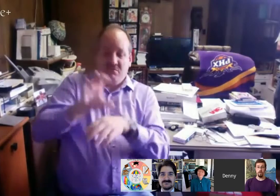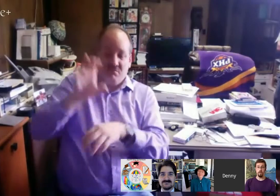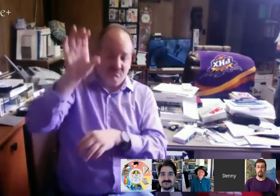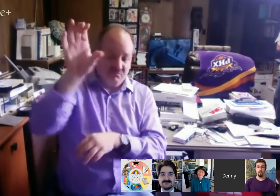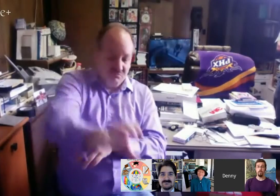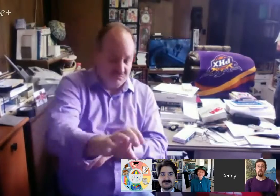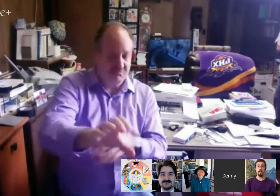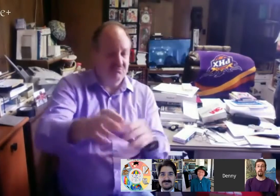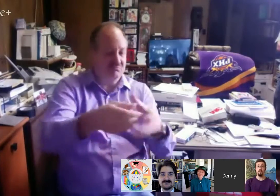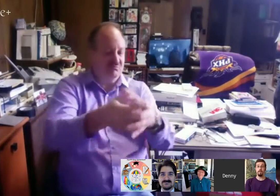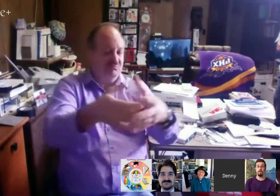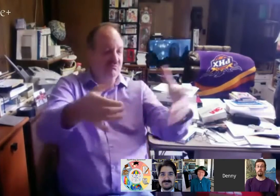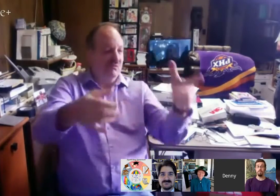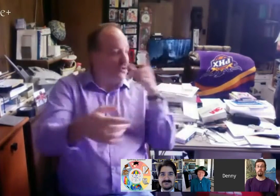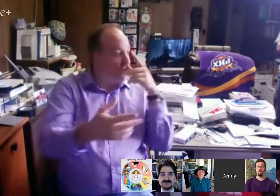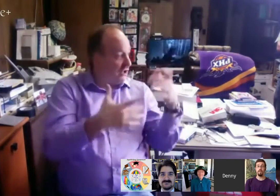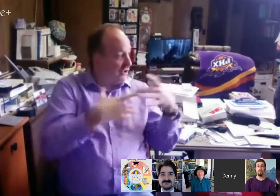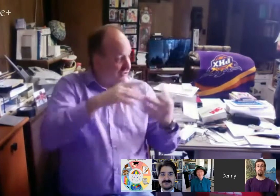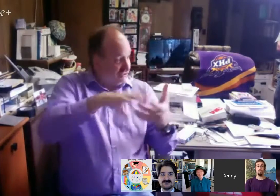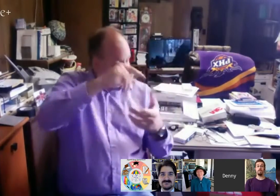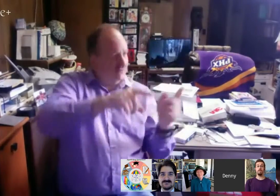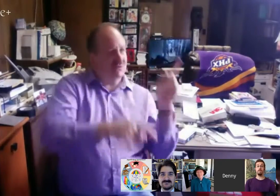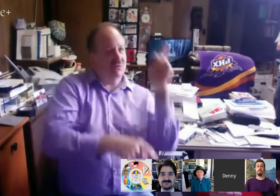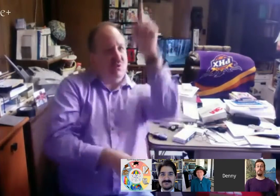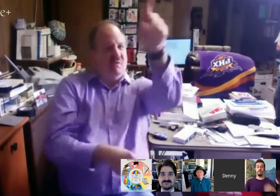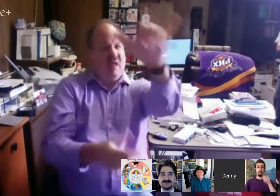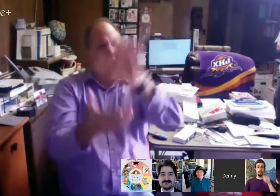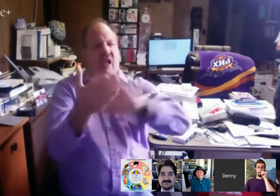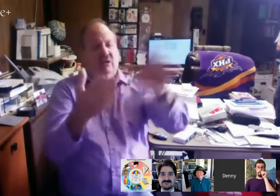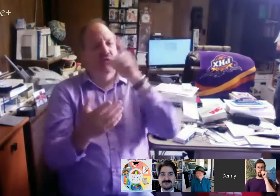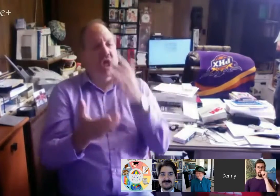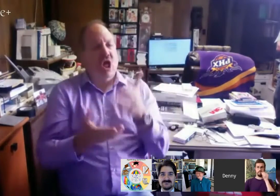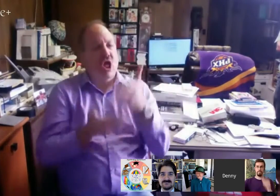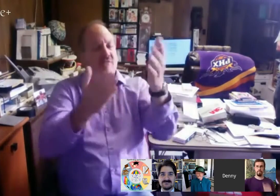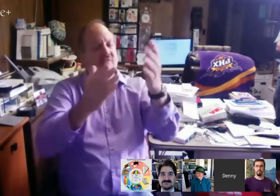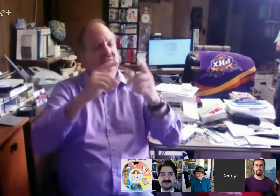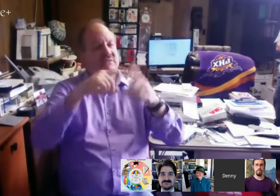stories into the curriculums and to put them into the